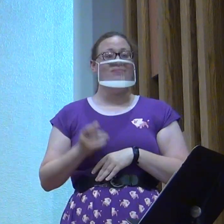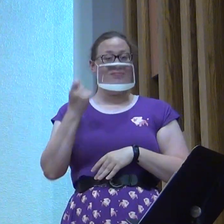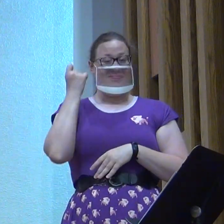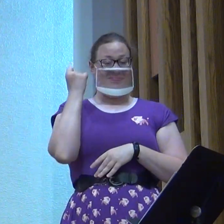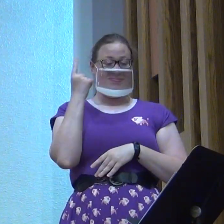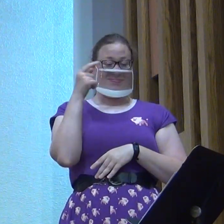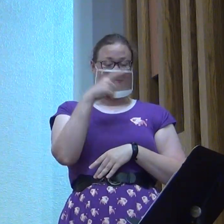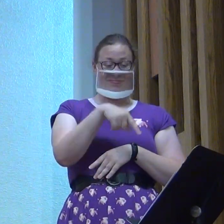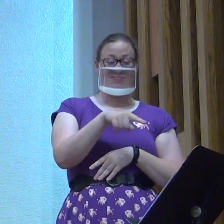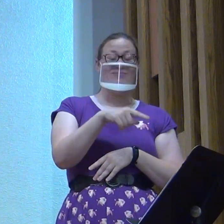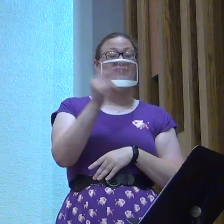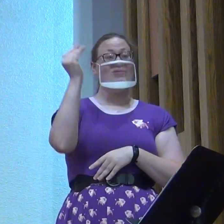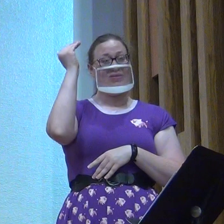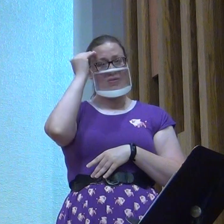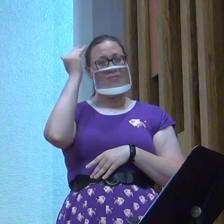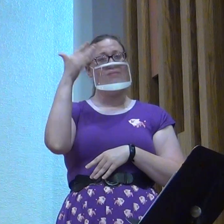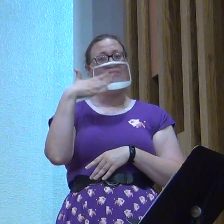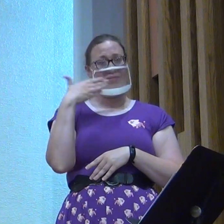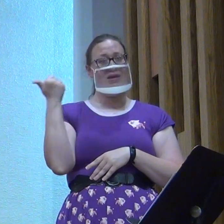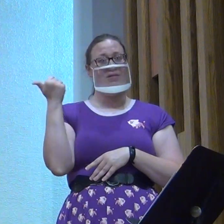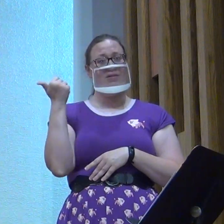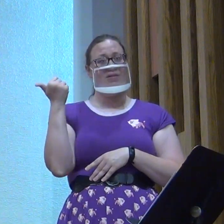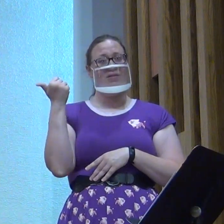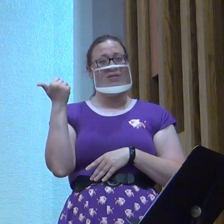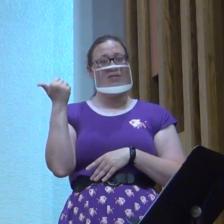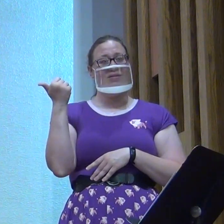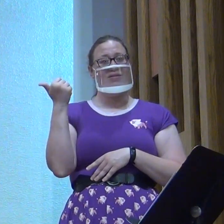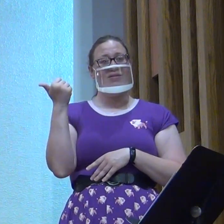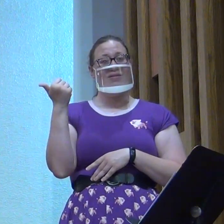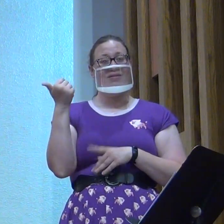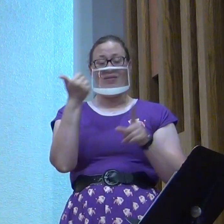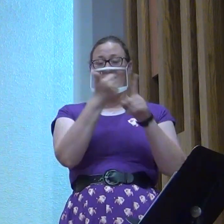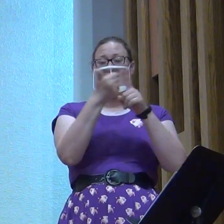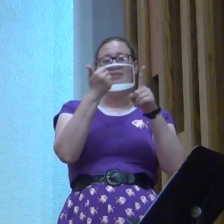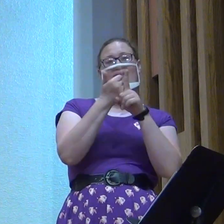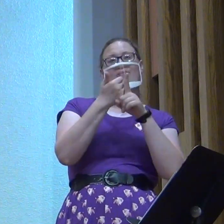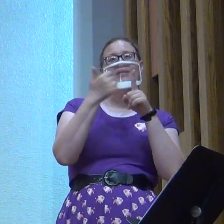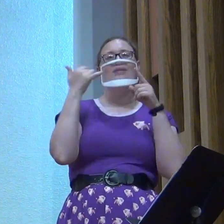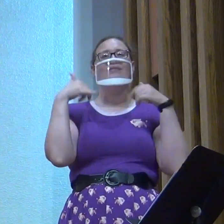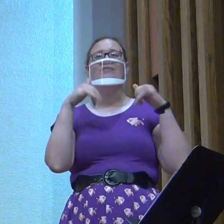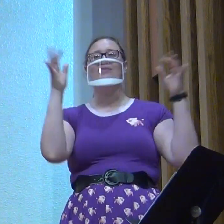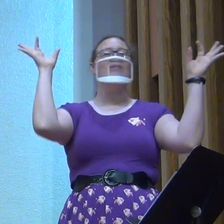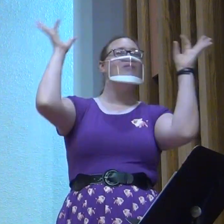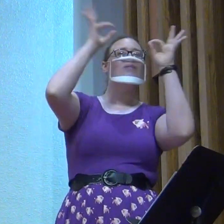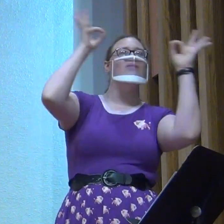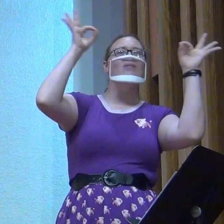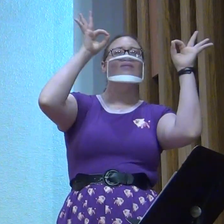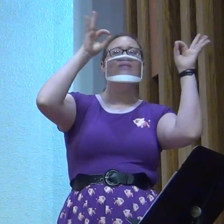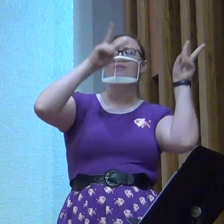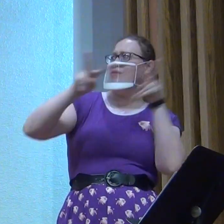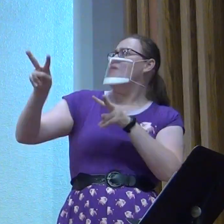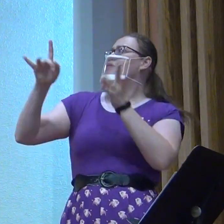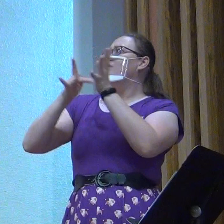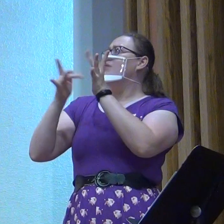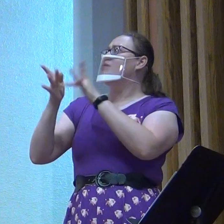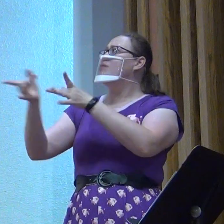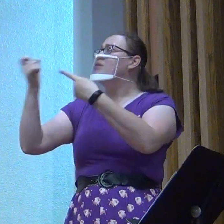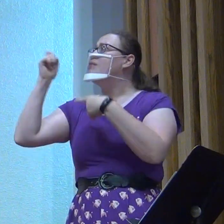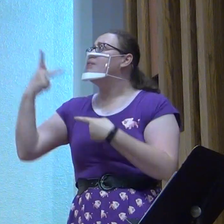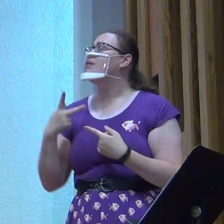know better, they will be caught unawares. They will be